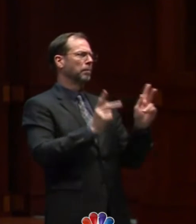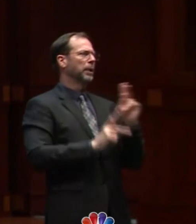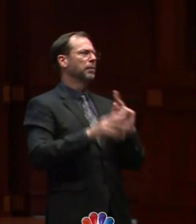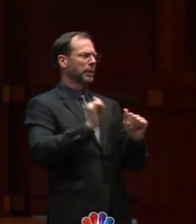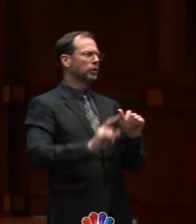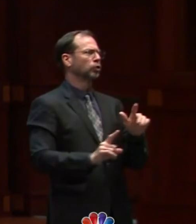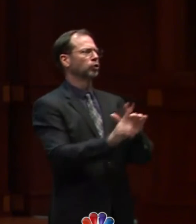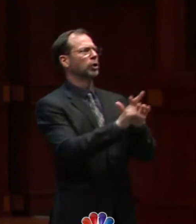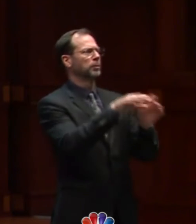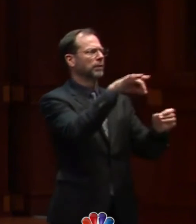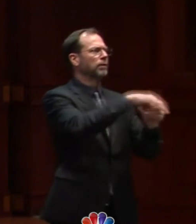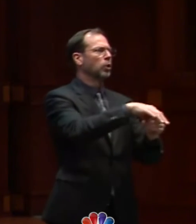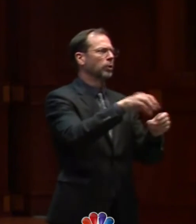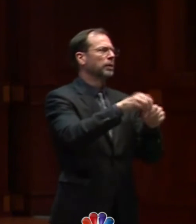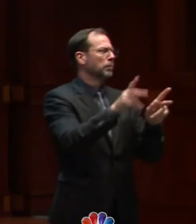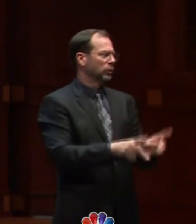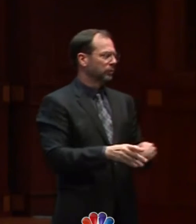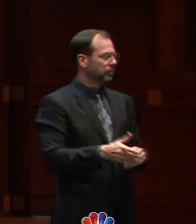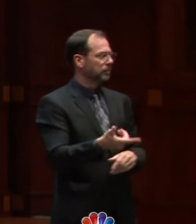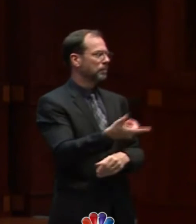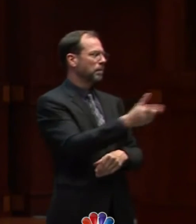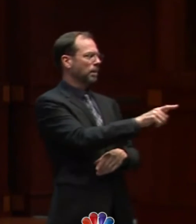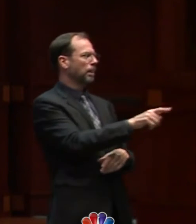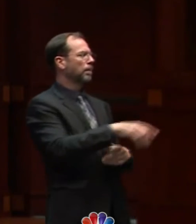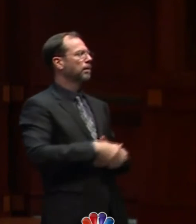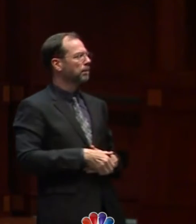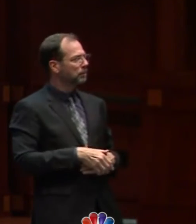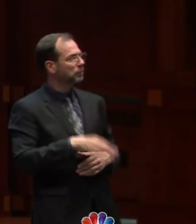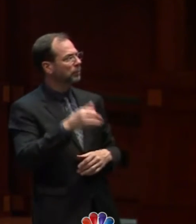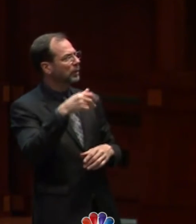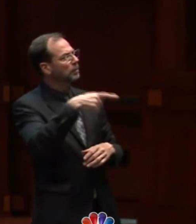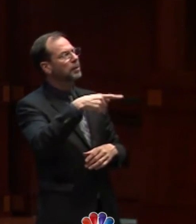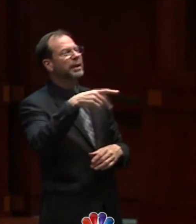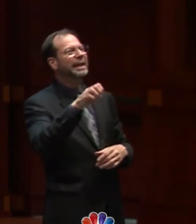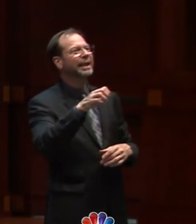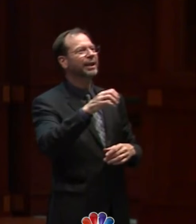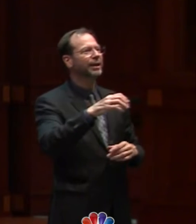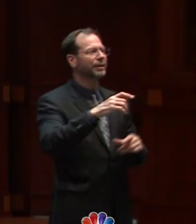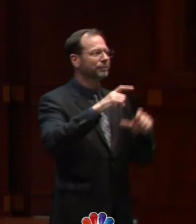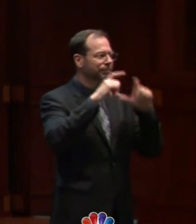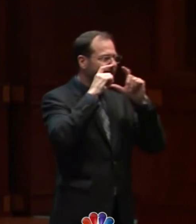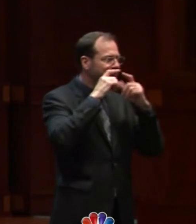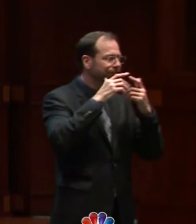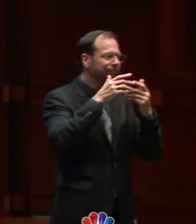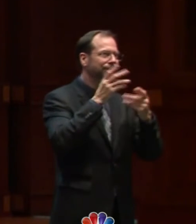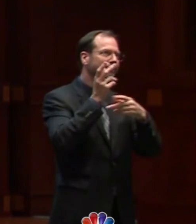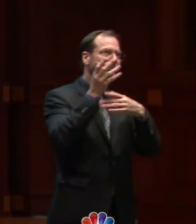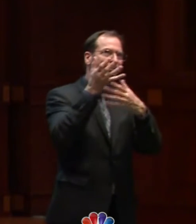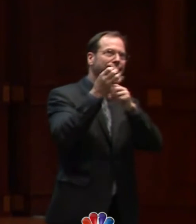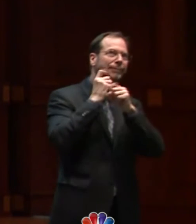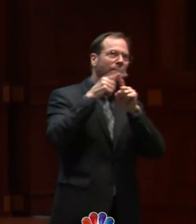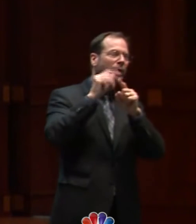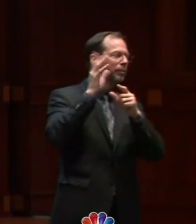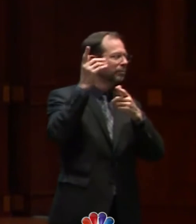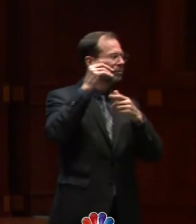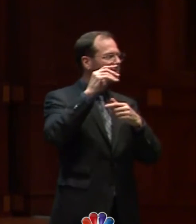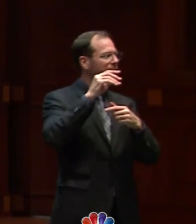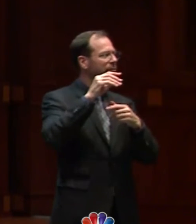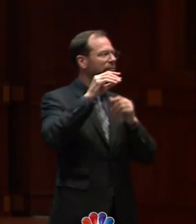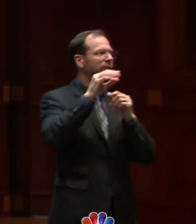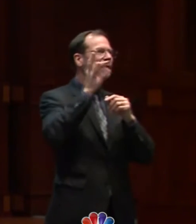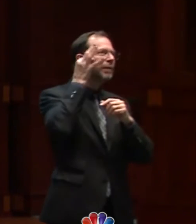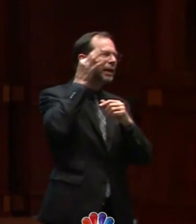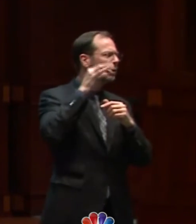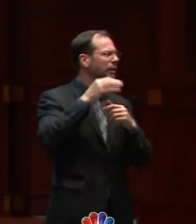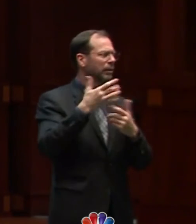person. Paul. Yeah, of the PPE that you've asked for from the national stockpile, how